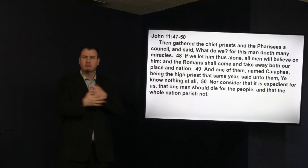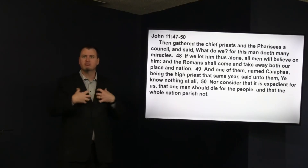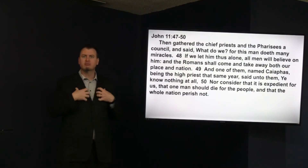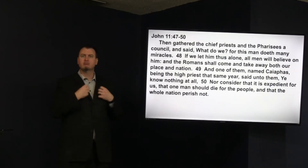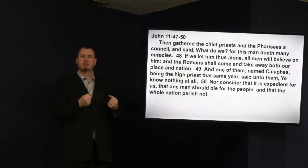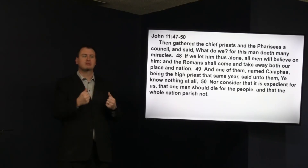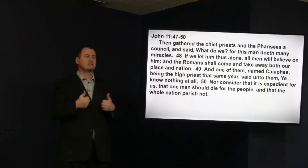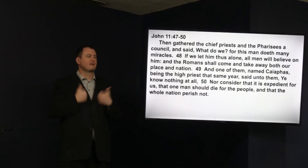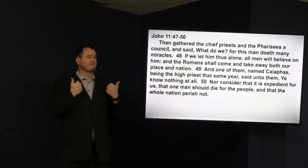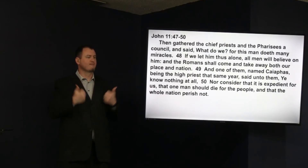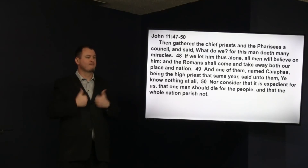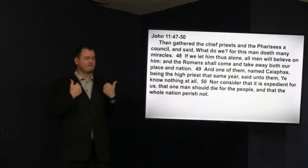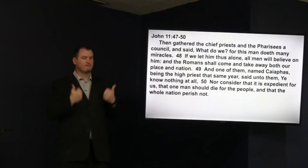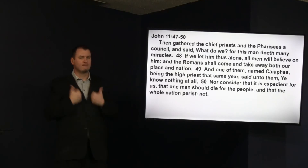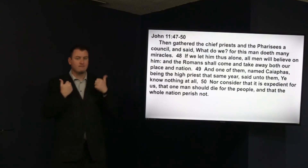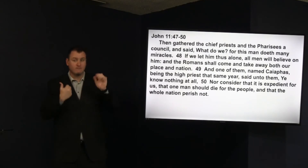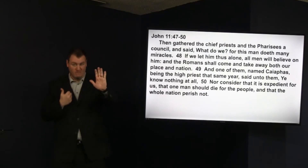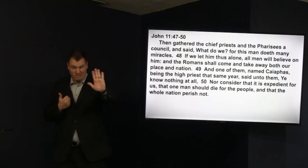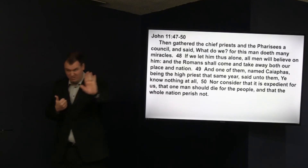and that the whole nation